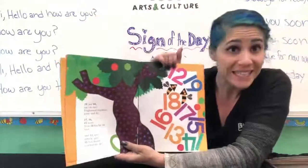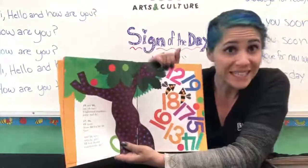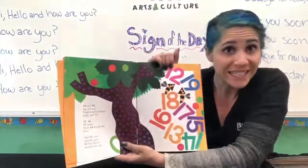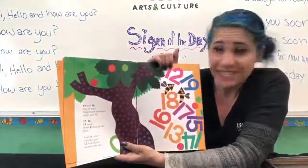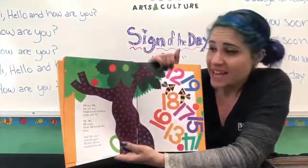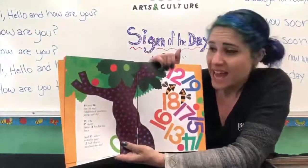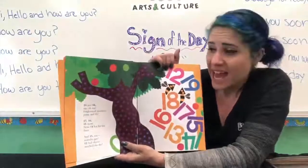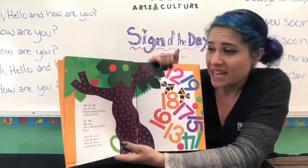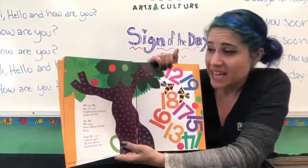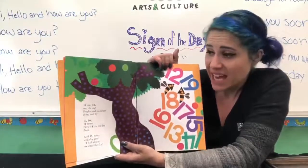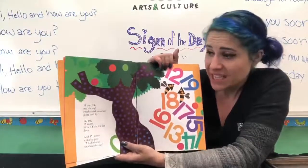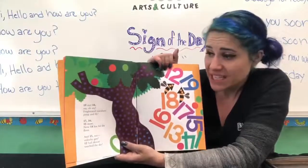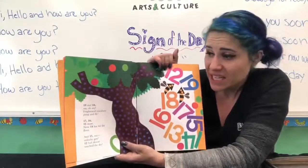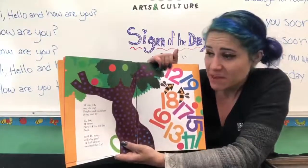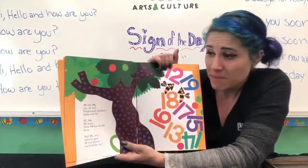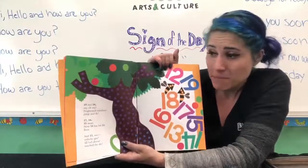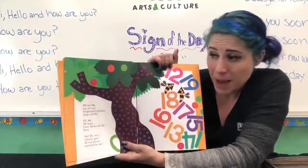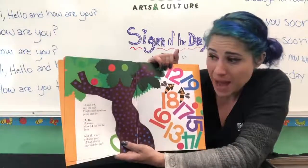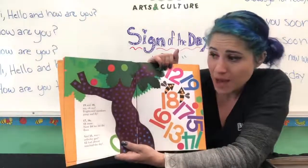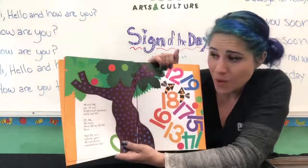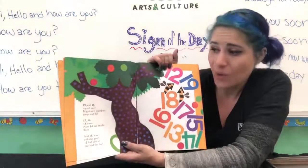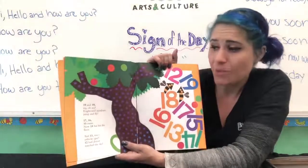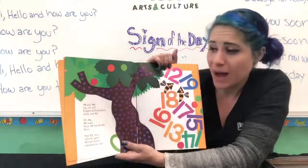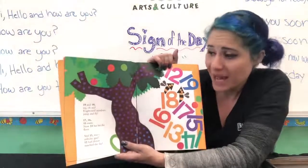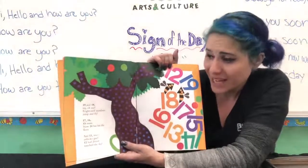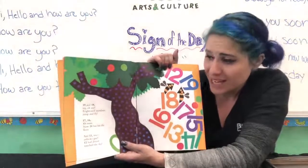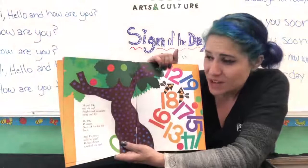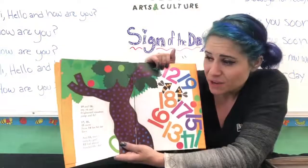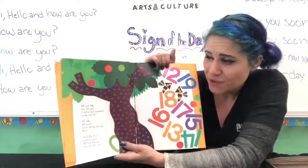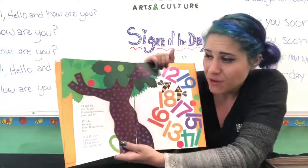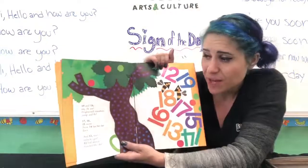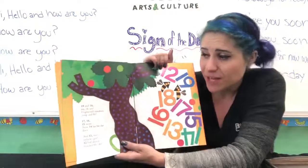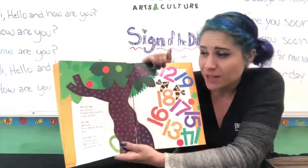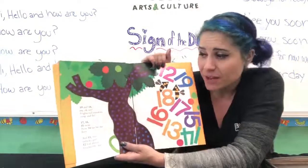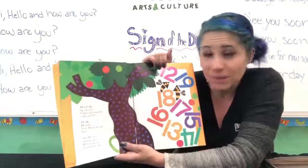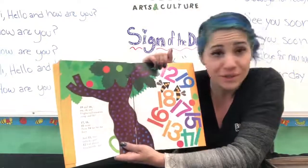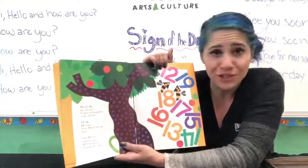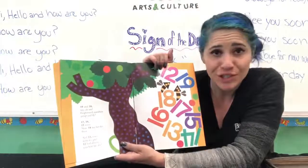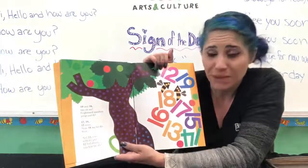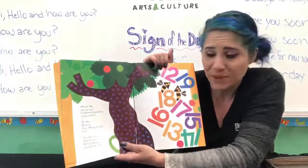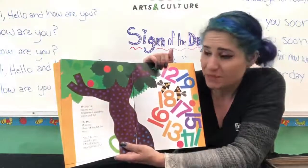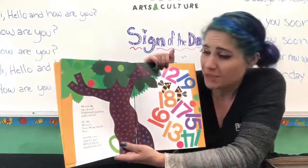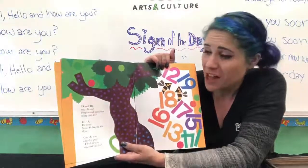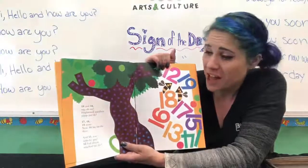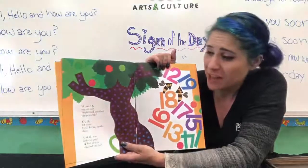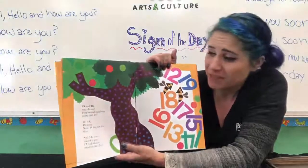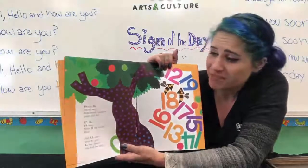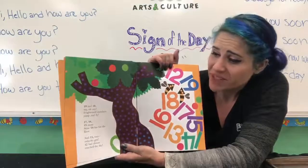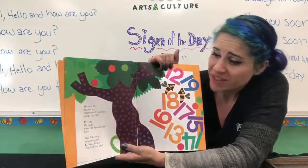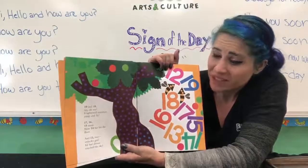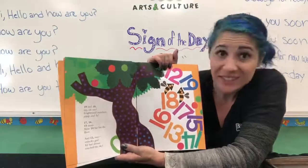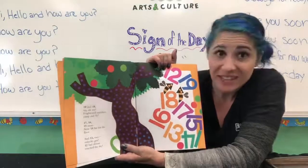19 and 18, my oh my, frightened numbers jump and fly.